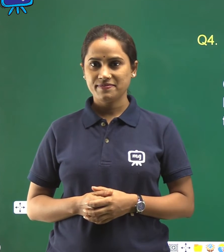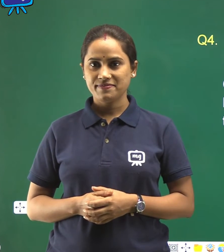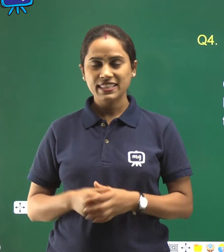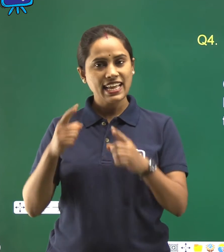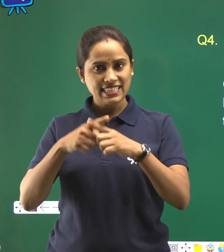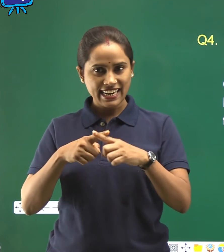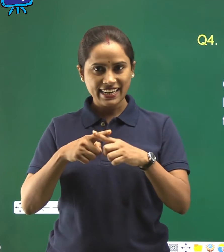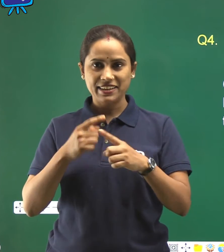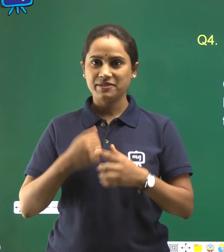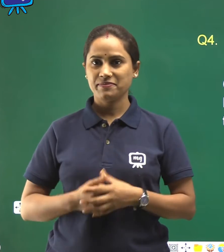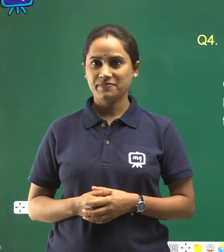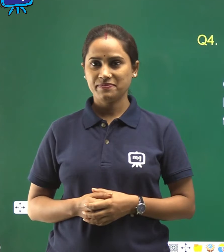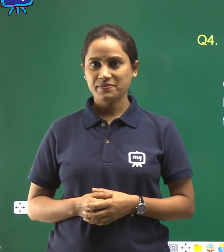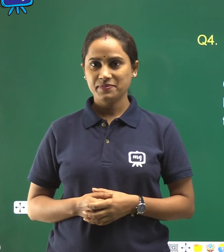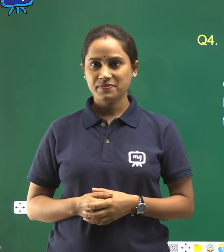Saturday.